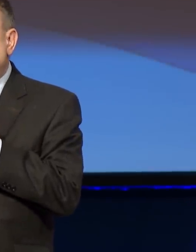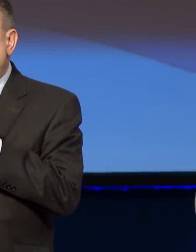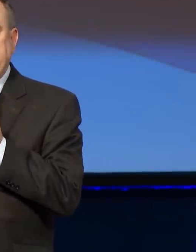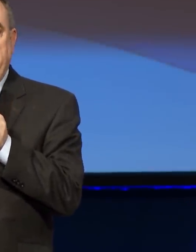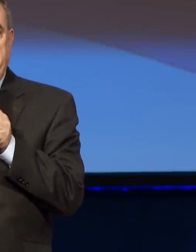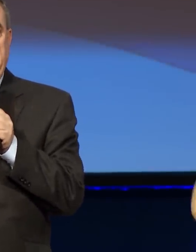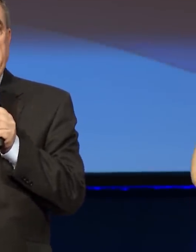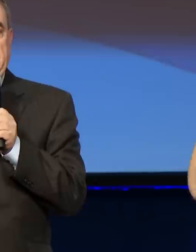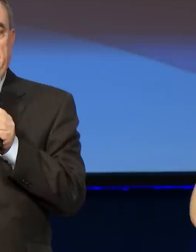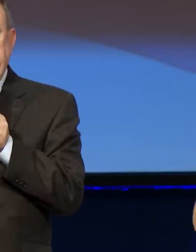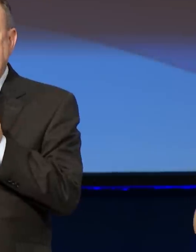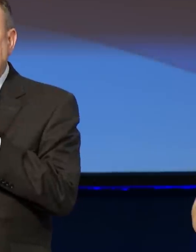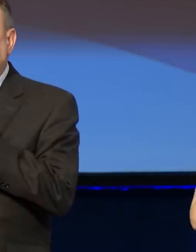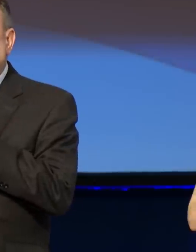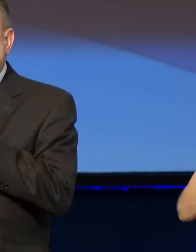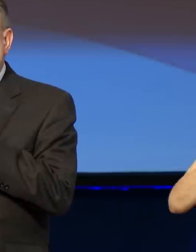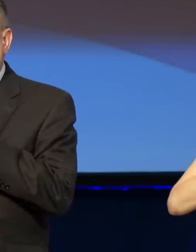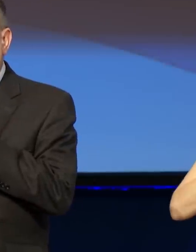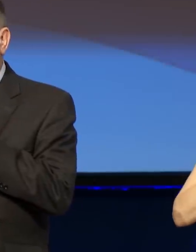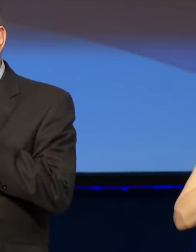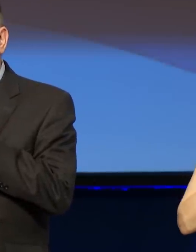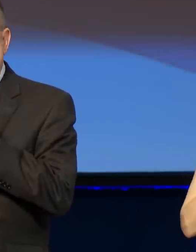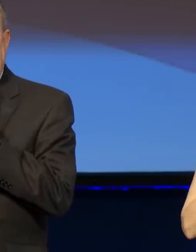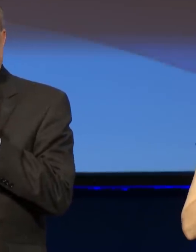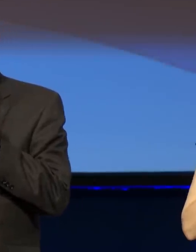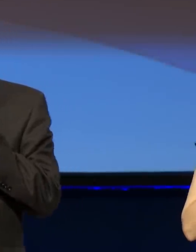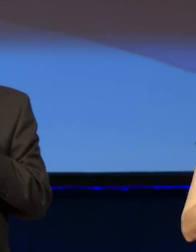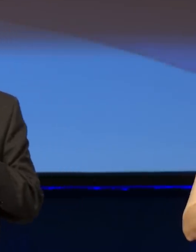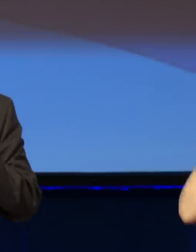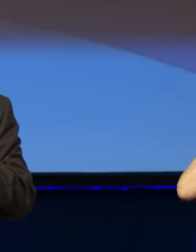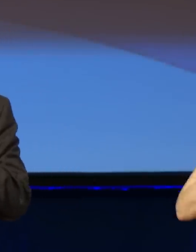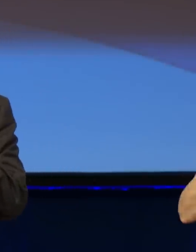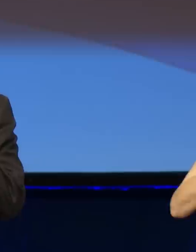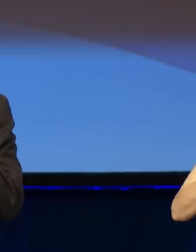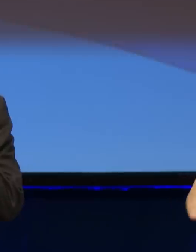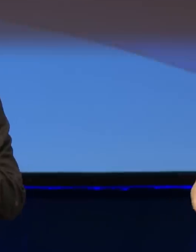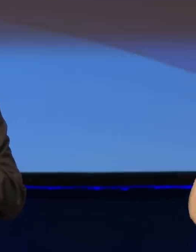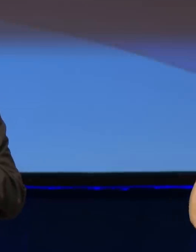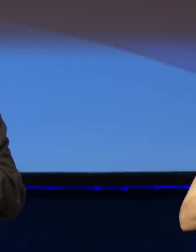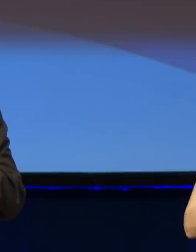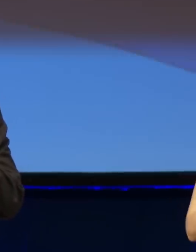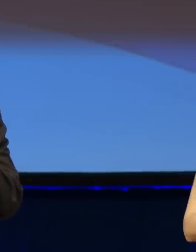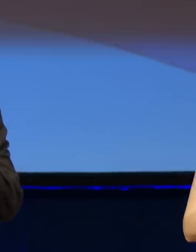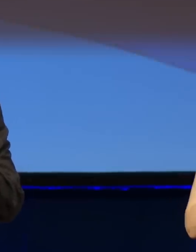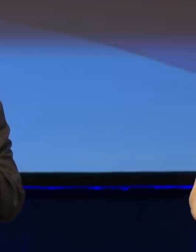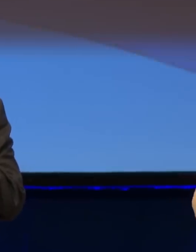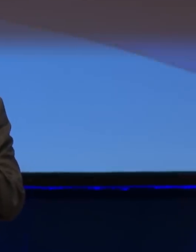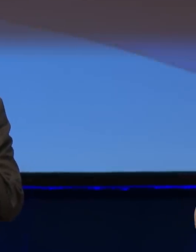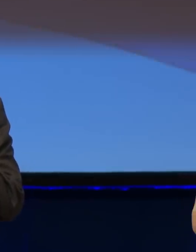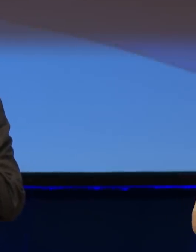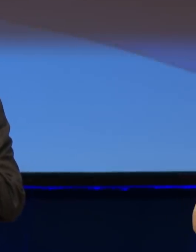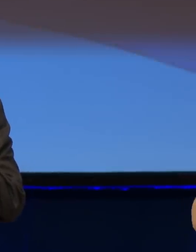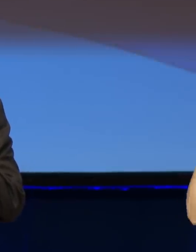the poster with Miliband and me at the door in number 10. Now, under no circumstances, from a